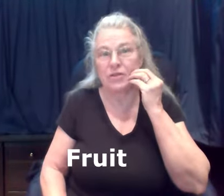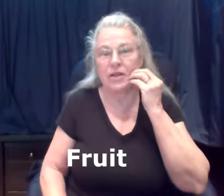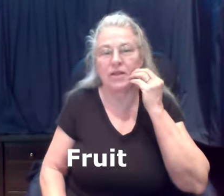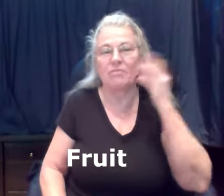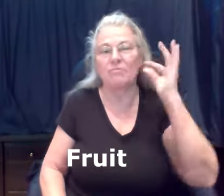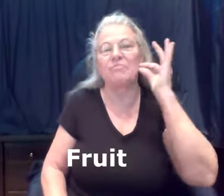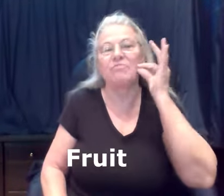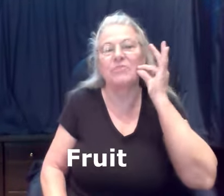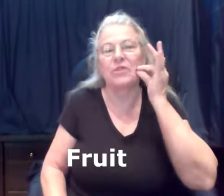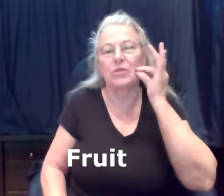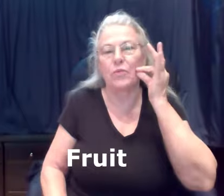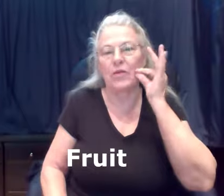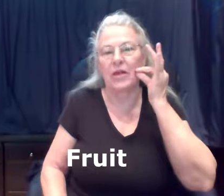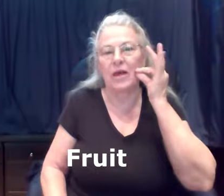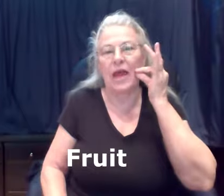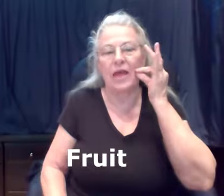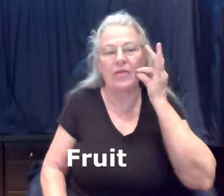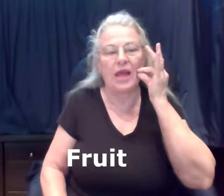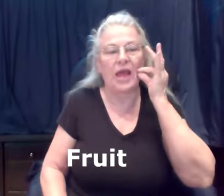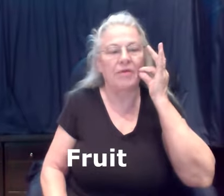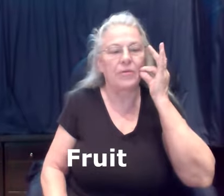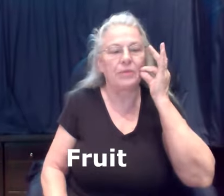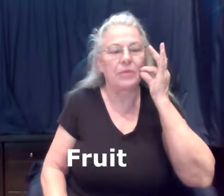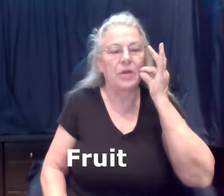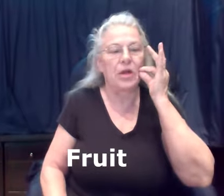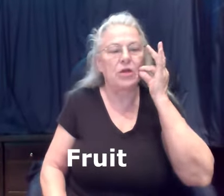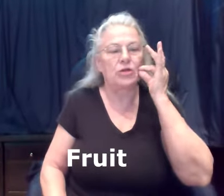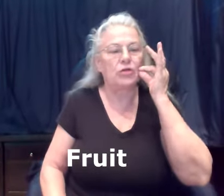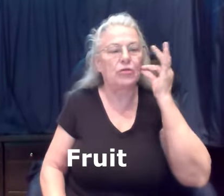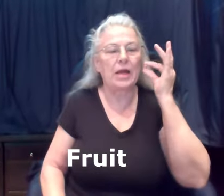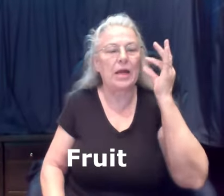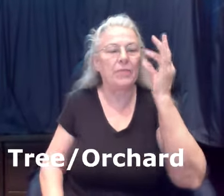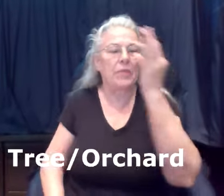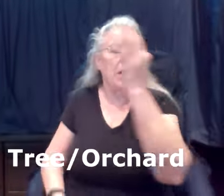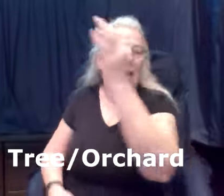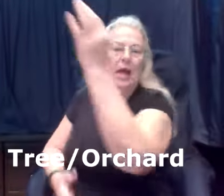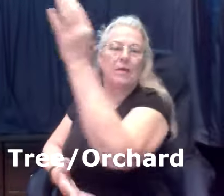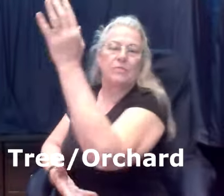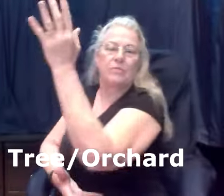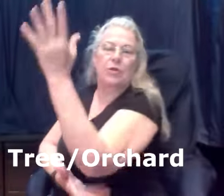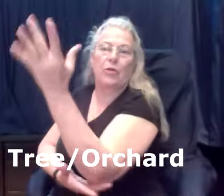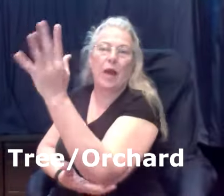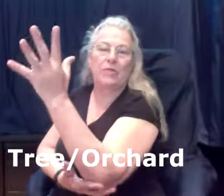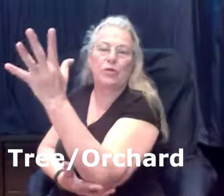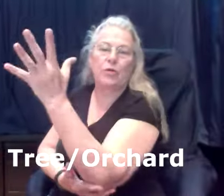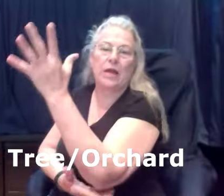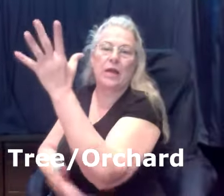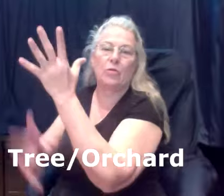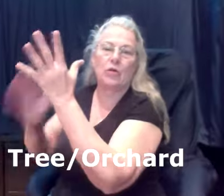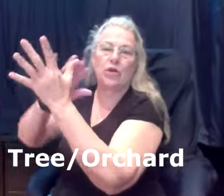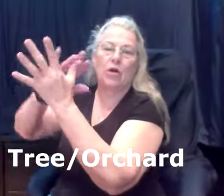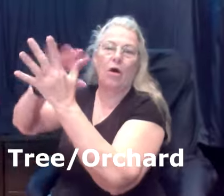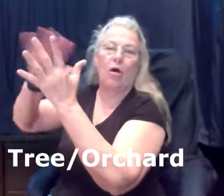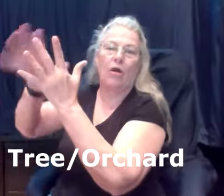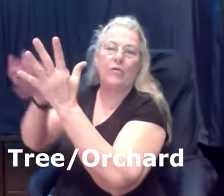see just with the F. Tree, and you have a tree in which all of your